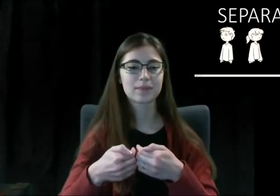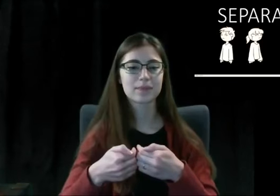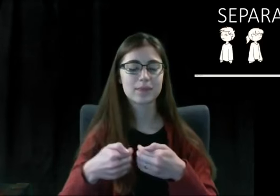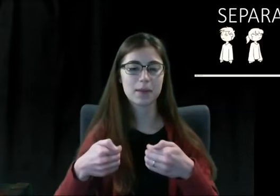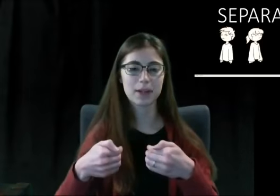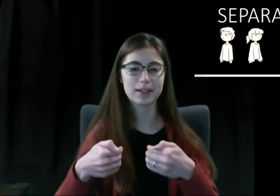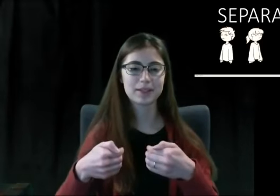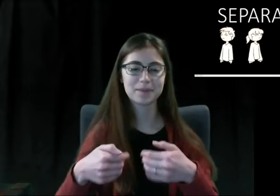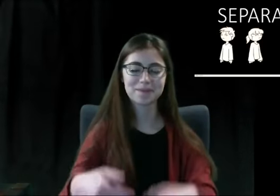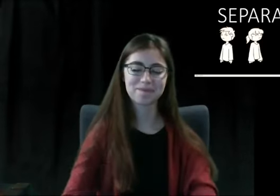Separated.